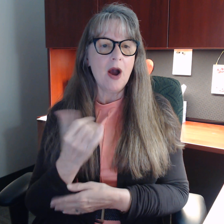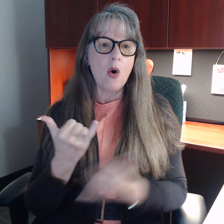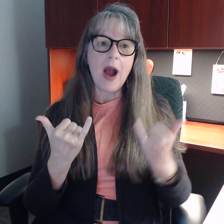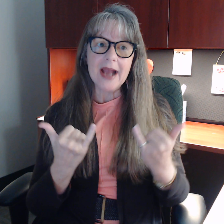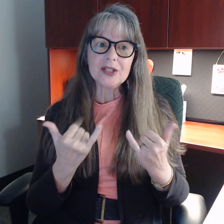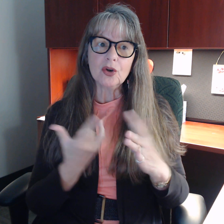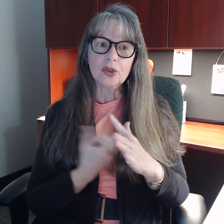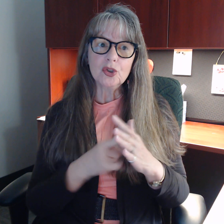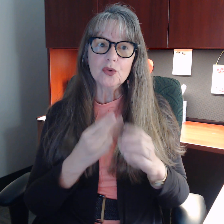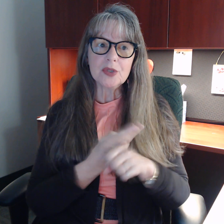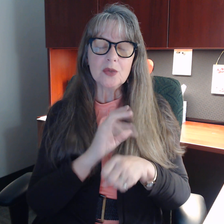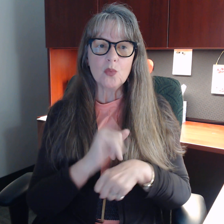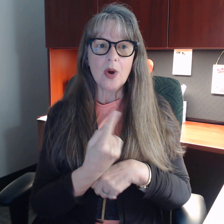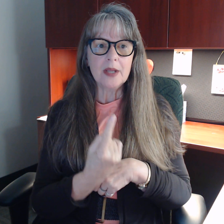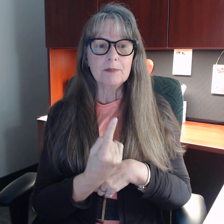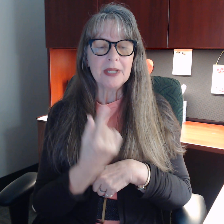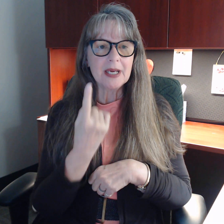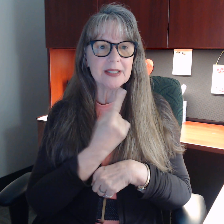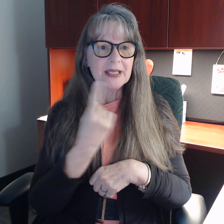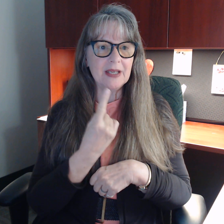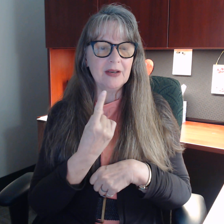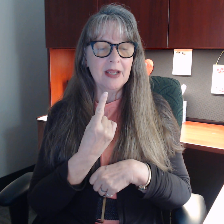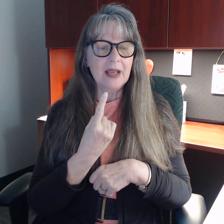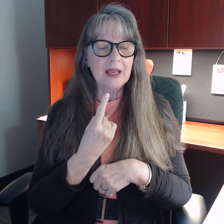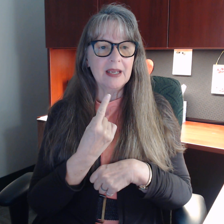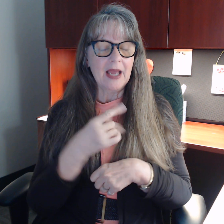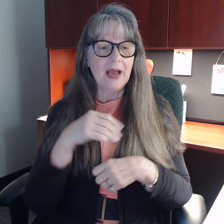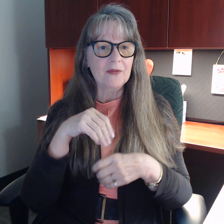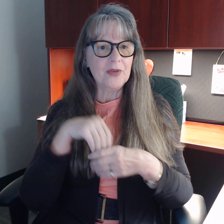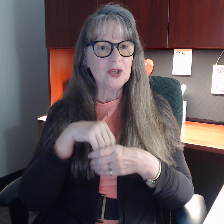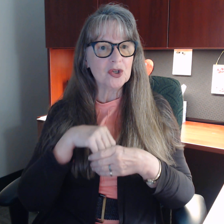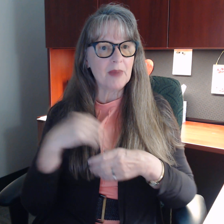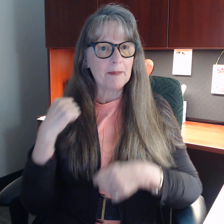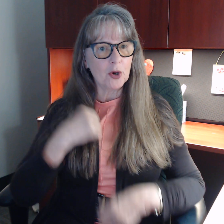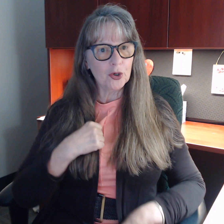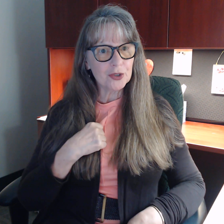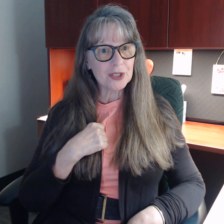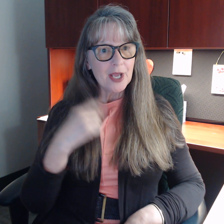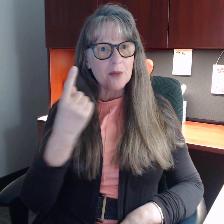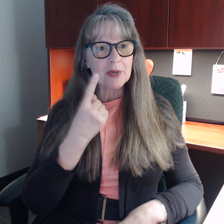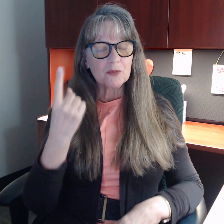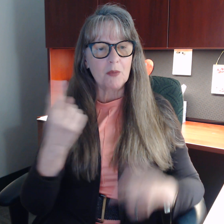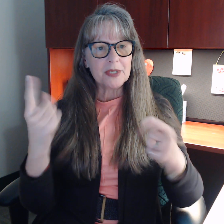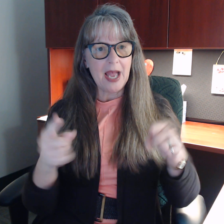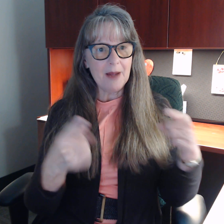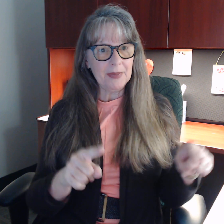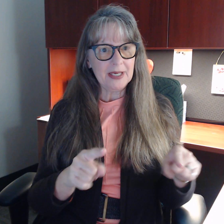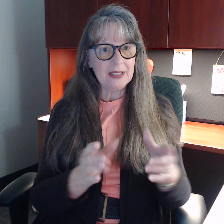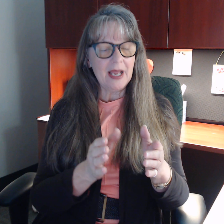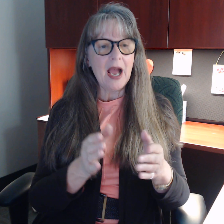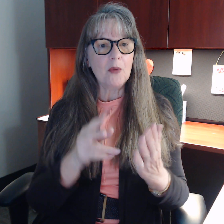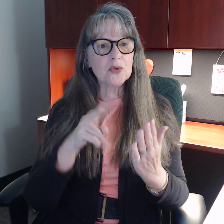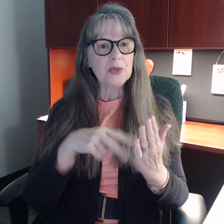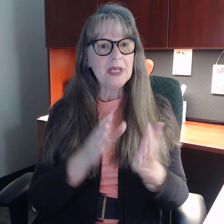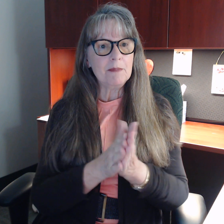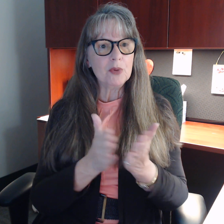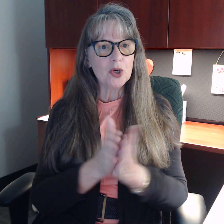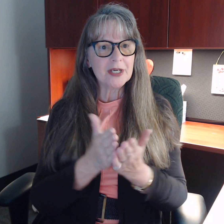I started using one because it could fit into my purse, because what was happening, I was reading books and